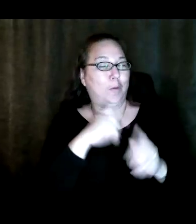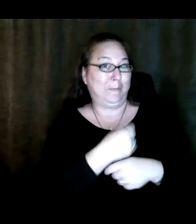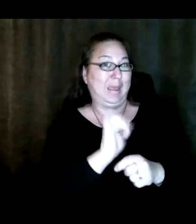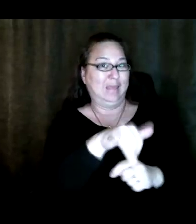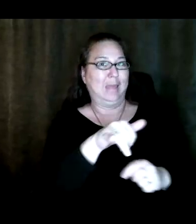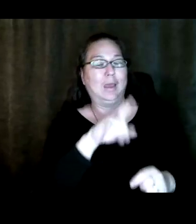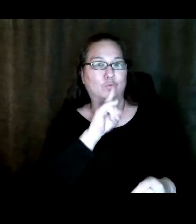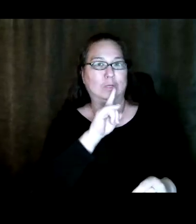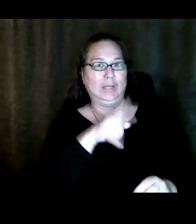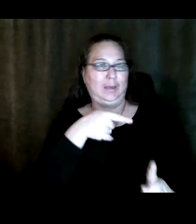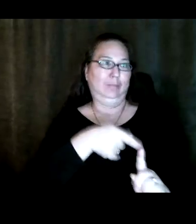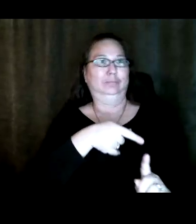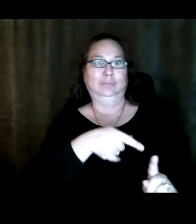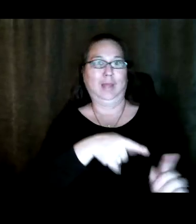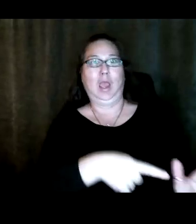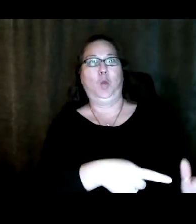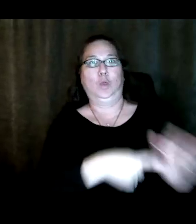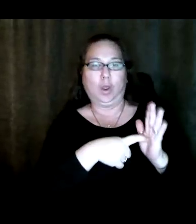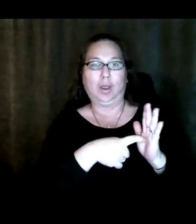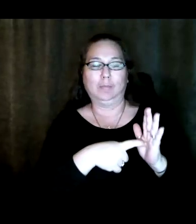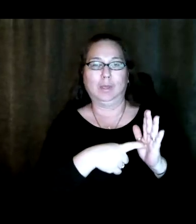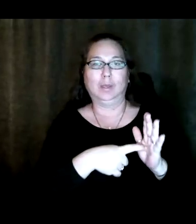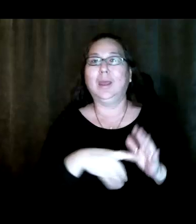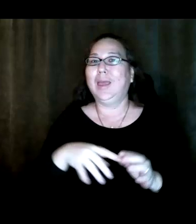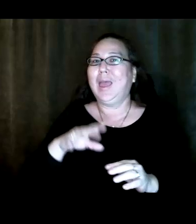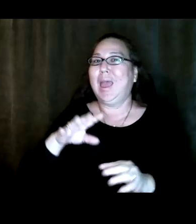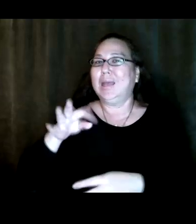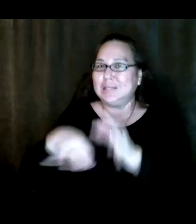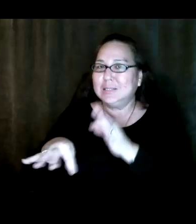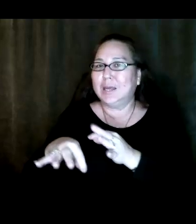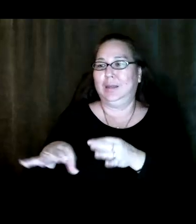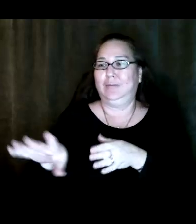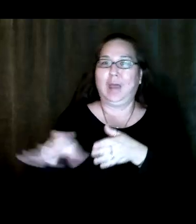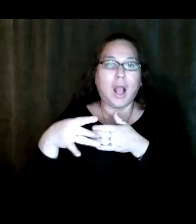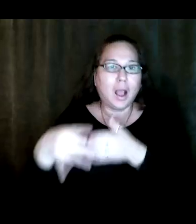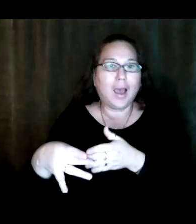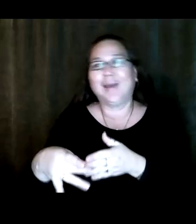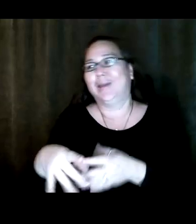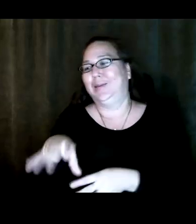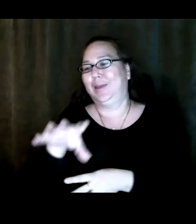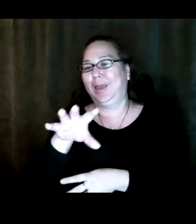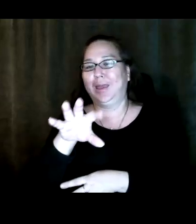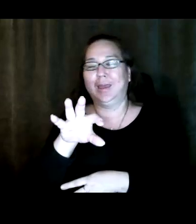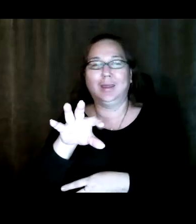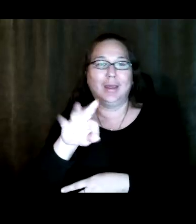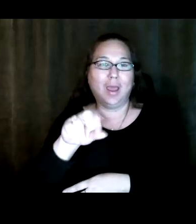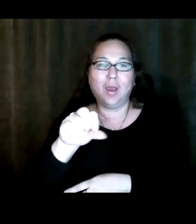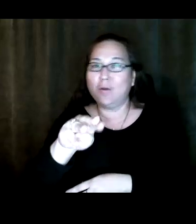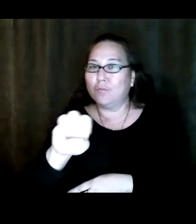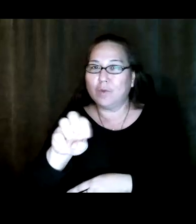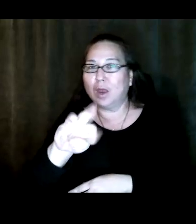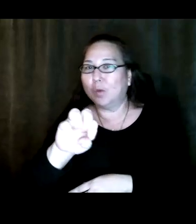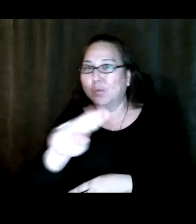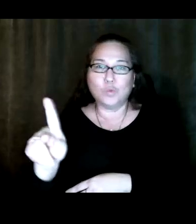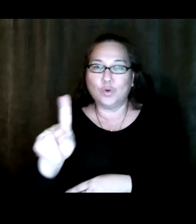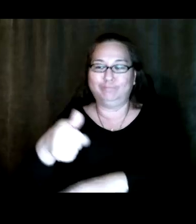flexibility that I think it affords you by just saying this is a guide and it's a framework. And so it's just again, this can be discussed